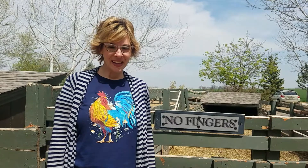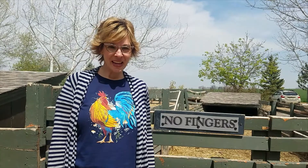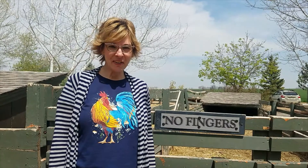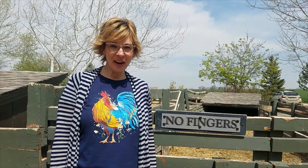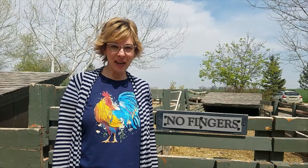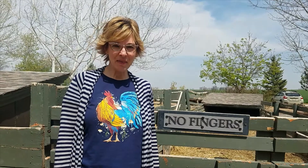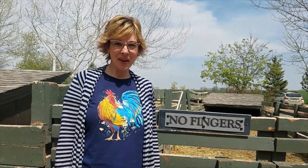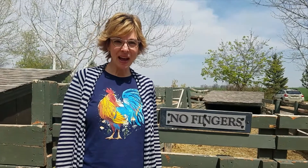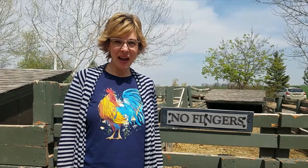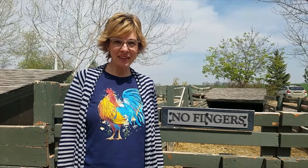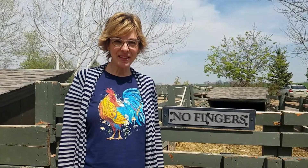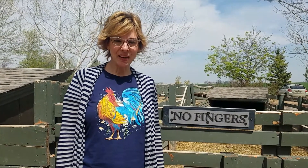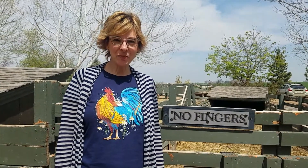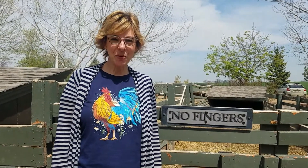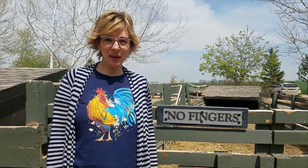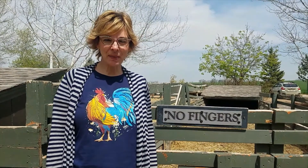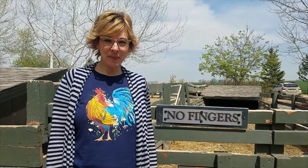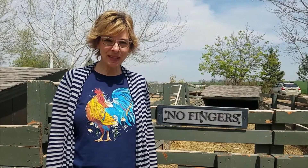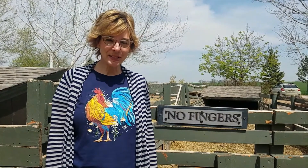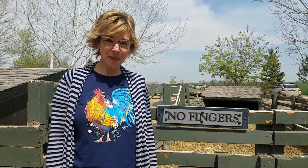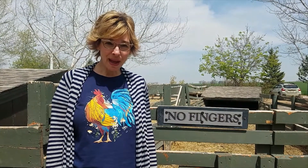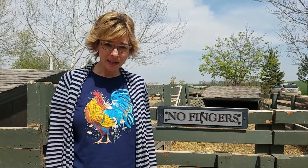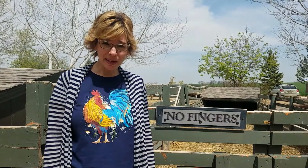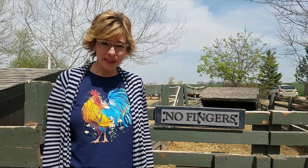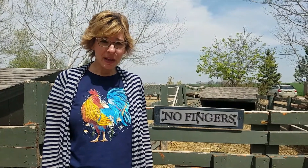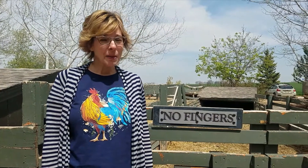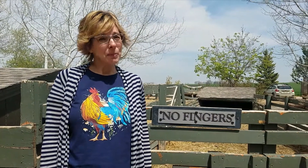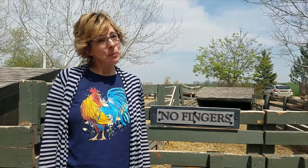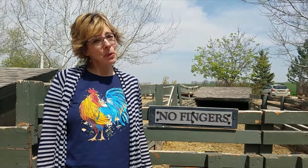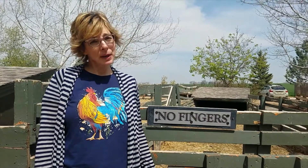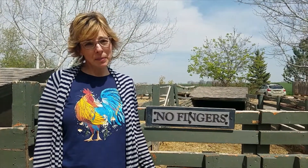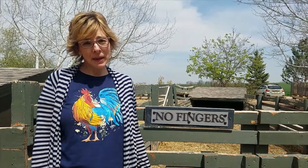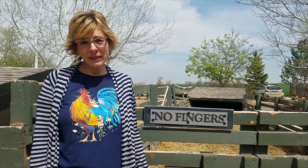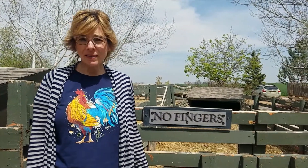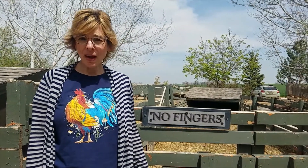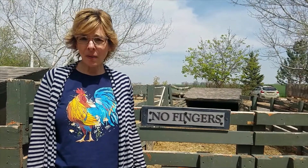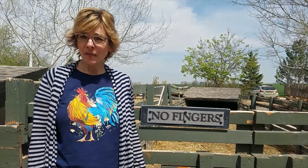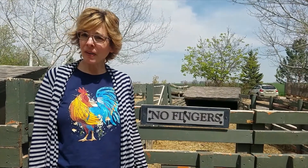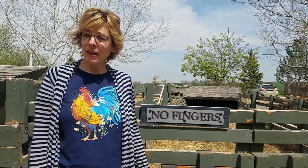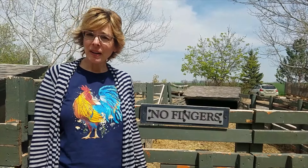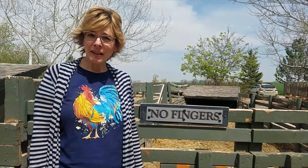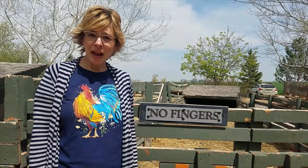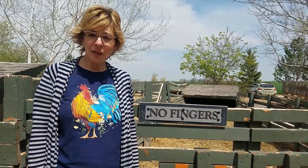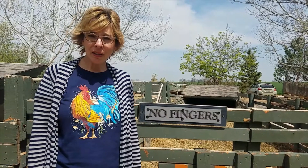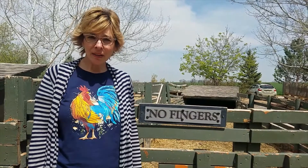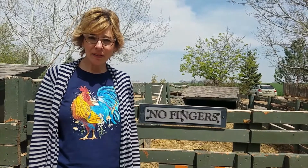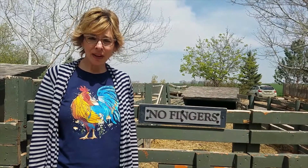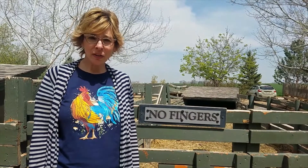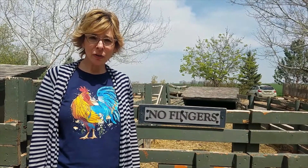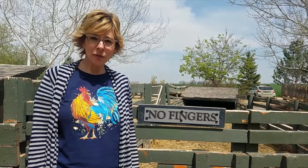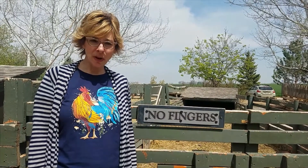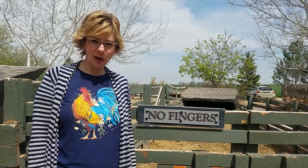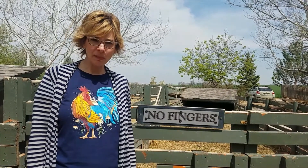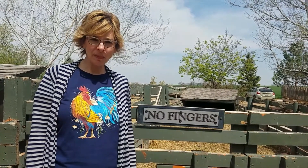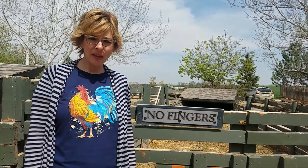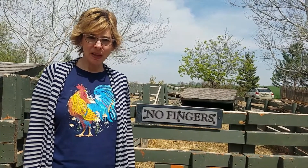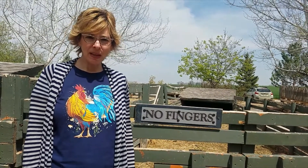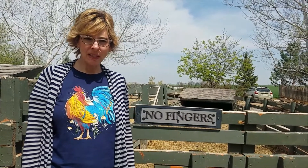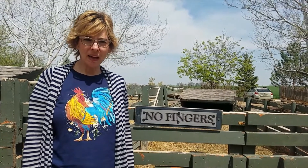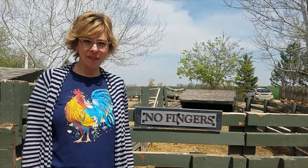Here I am outside of Pork and Beans' pen. Pork and Beans, however, now live at a new farm in Lafayette.